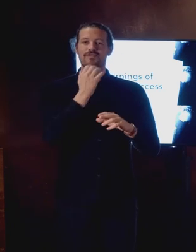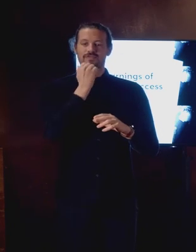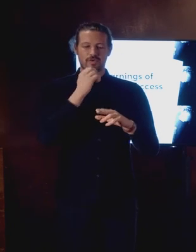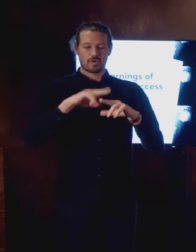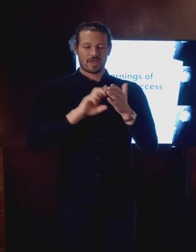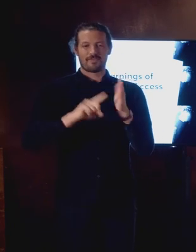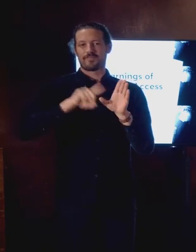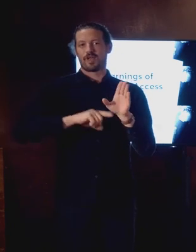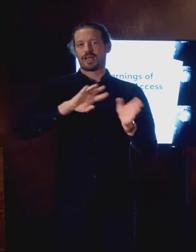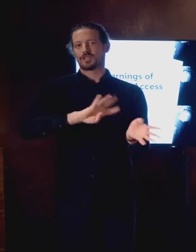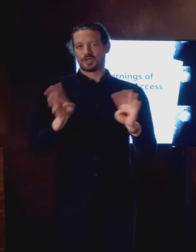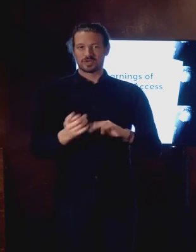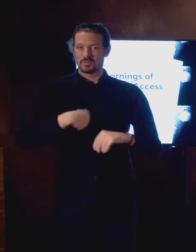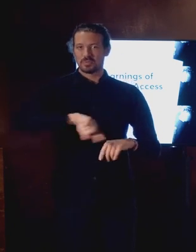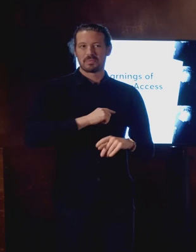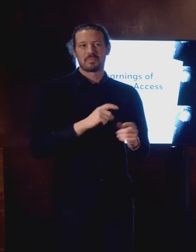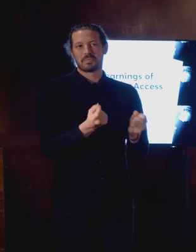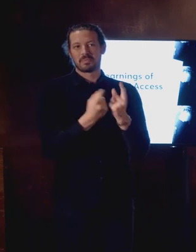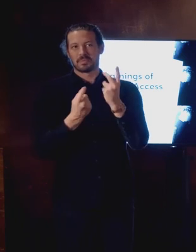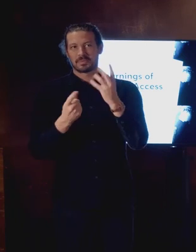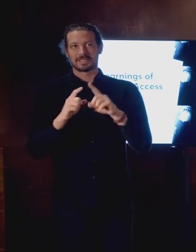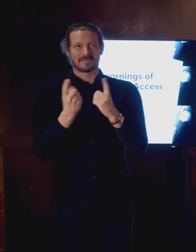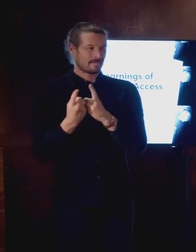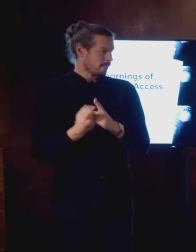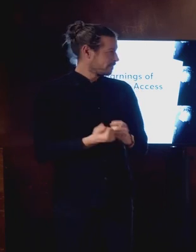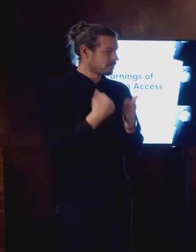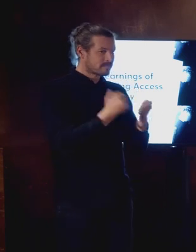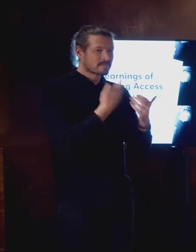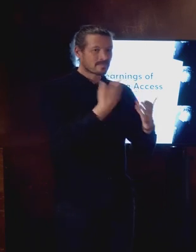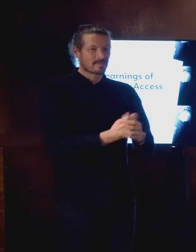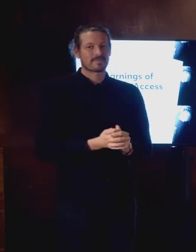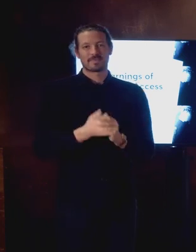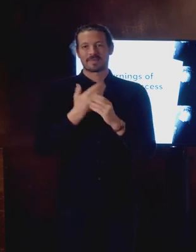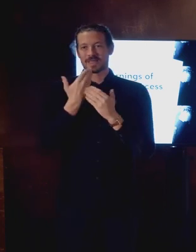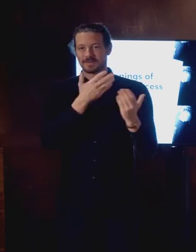all got bits and pieces happening in our lives. Thank you. Yeah. Thanks so much.